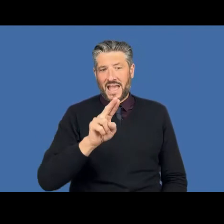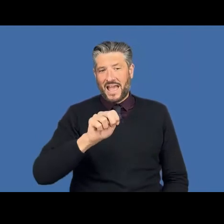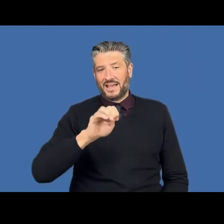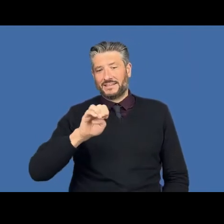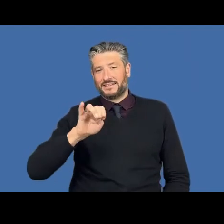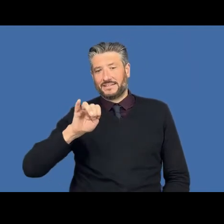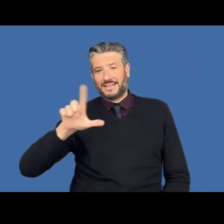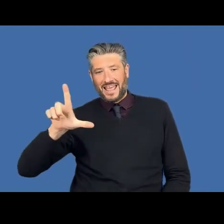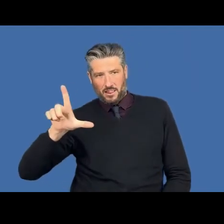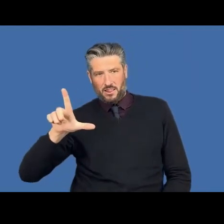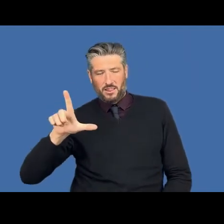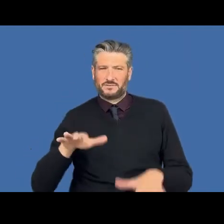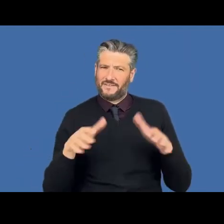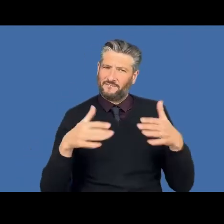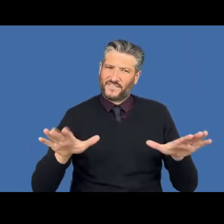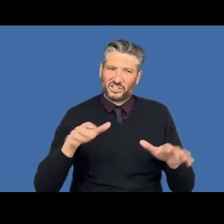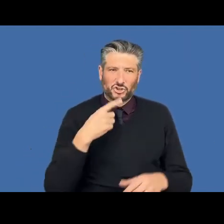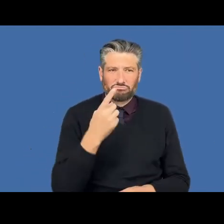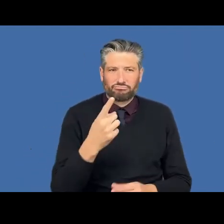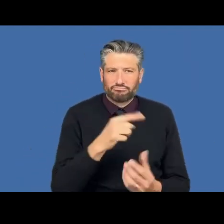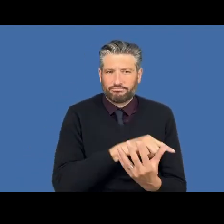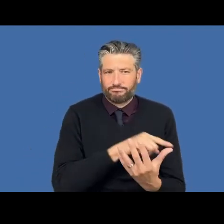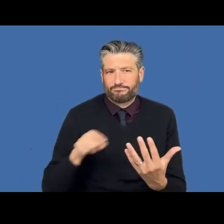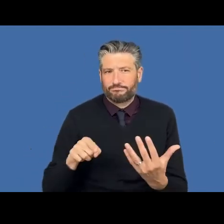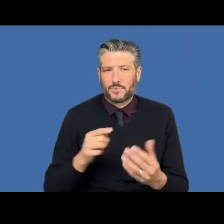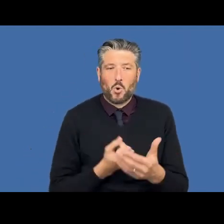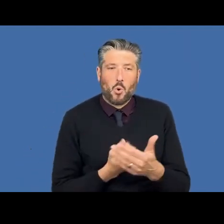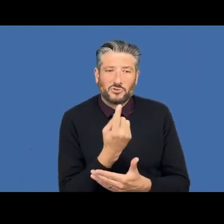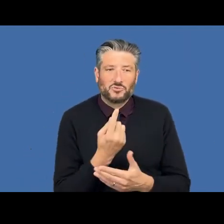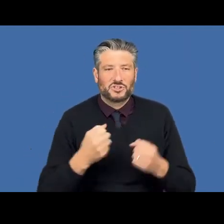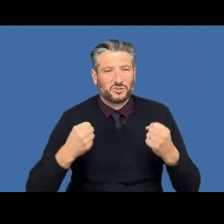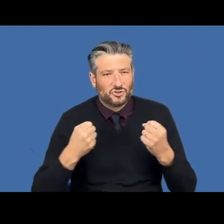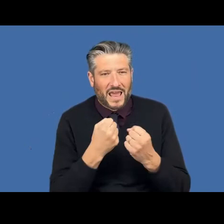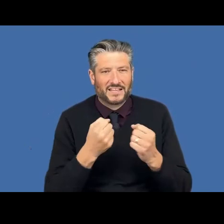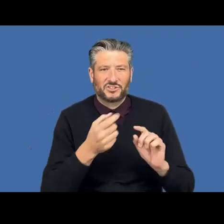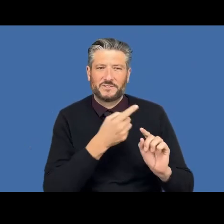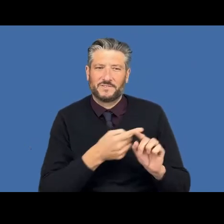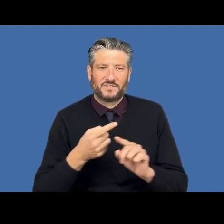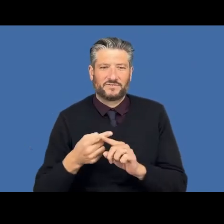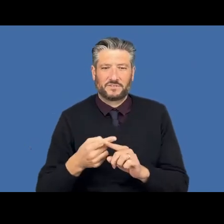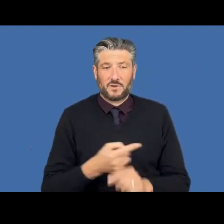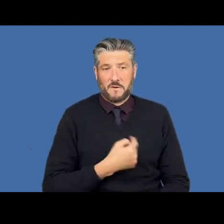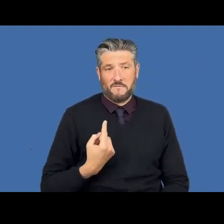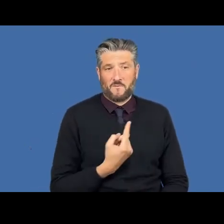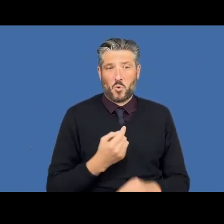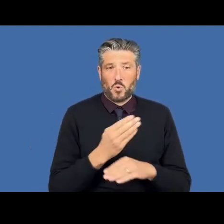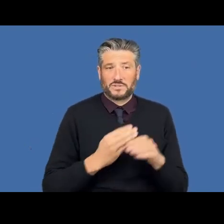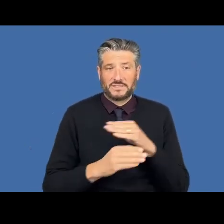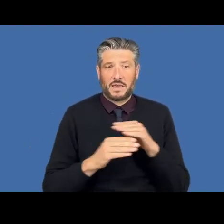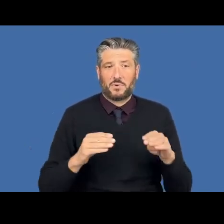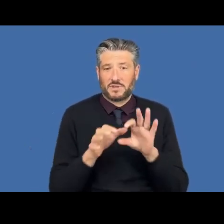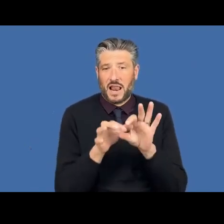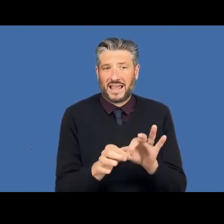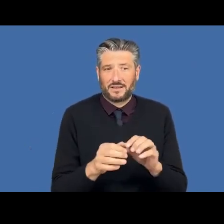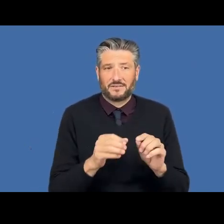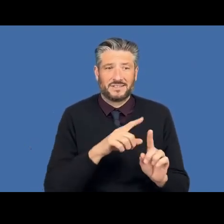a very good overview of the opportunities and the challenges to bringing persons with disability into digital inclusion and into